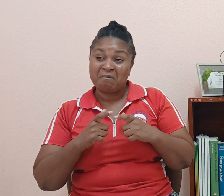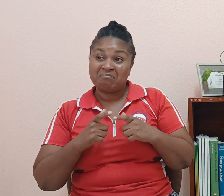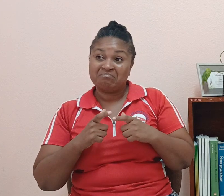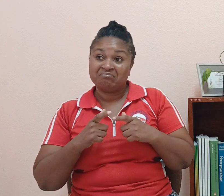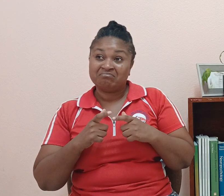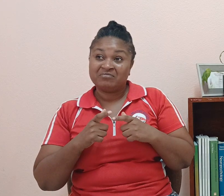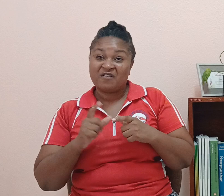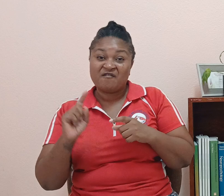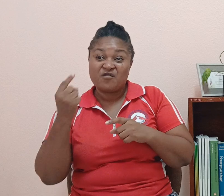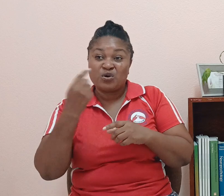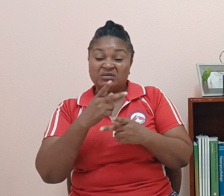wish to marry her.